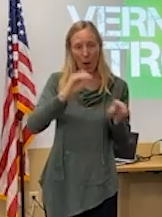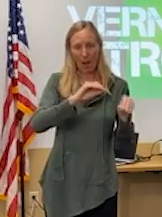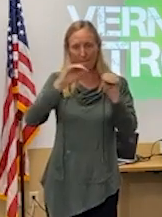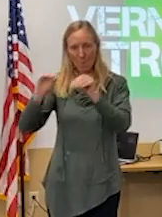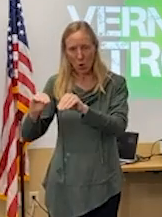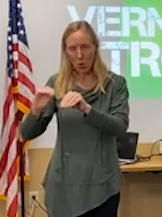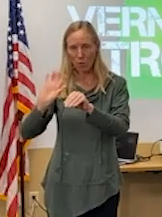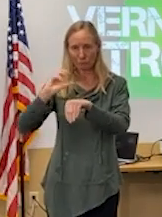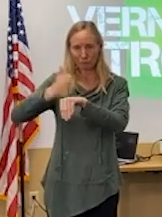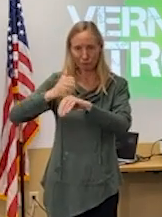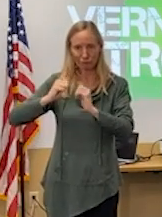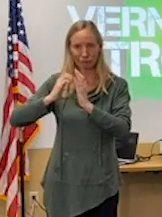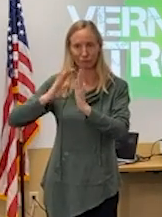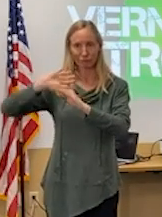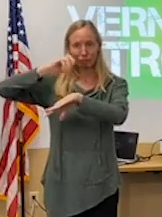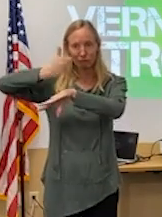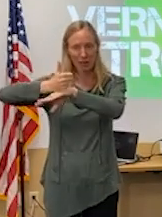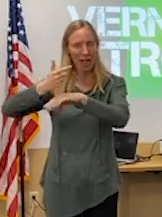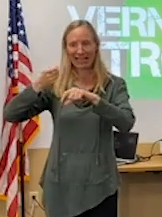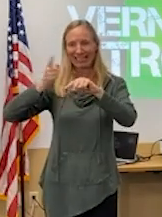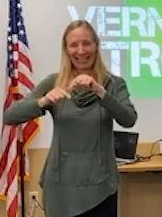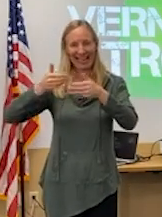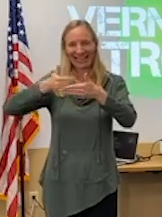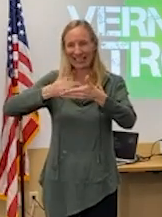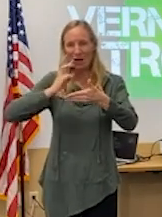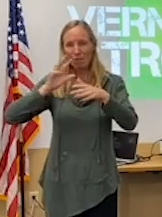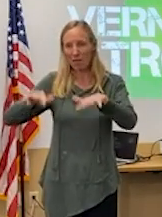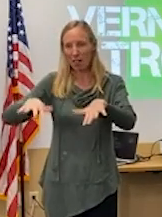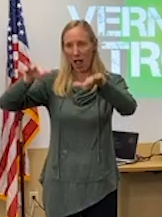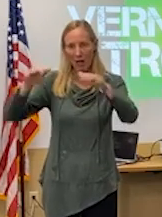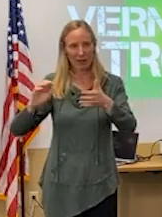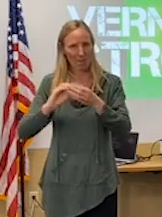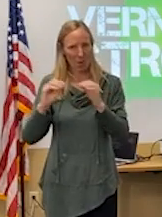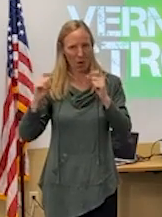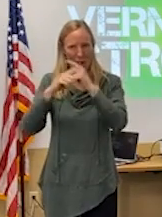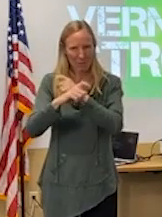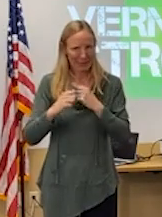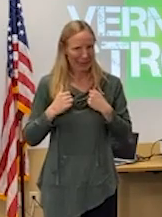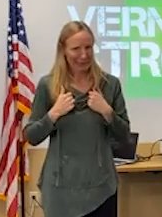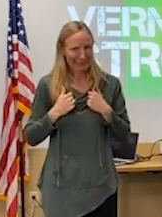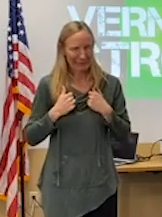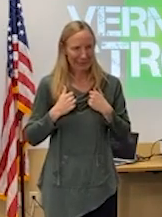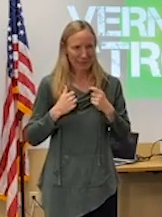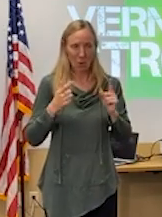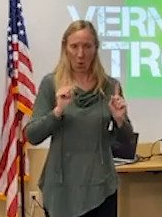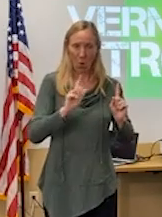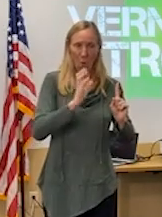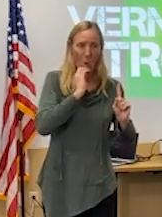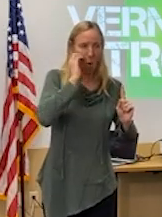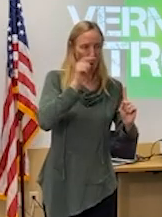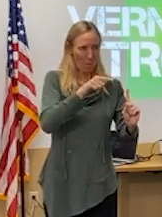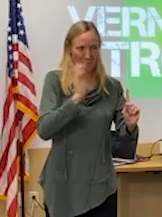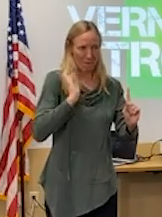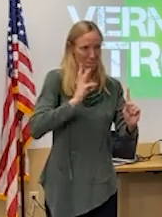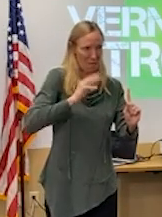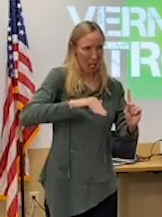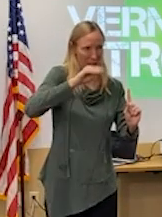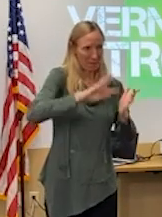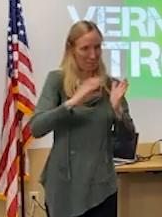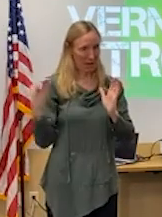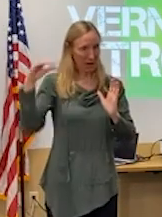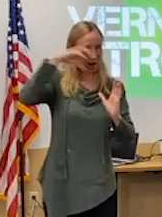that, again, further complicates the whole puzzle. So we're working through that.